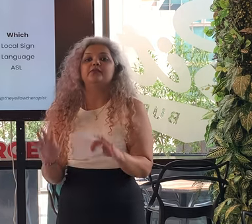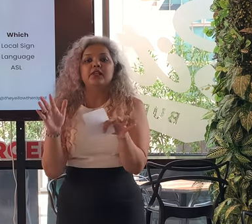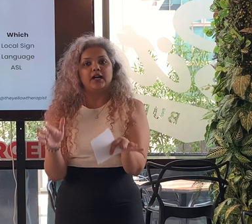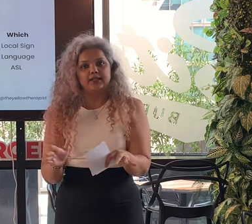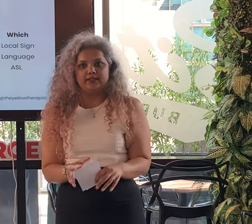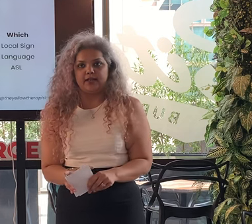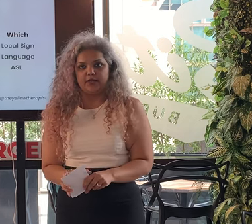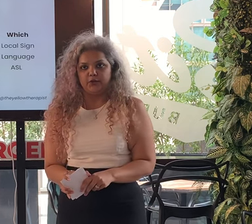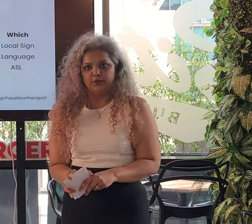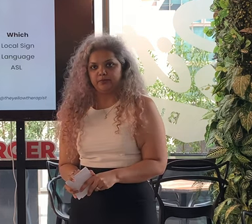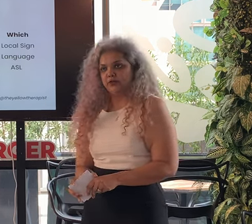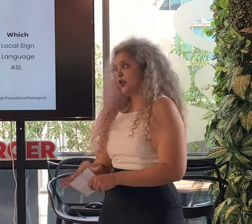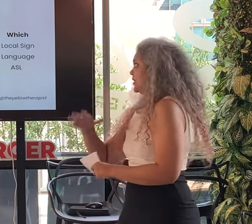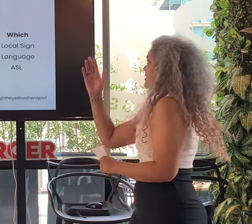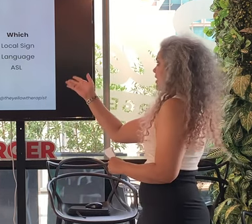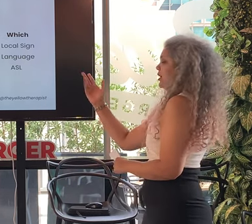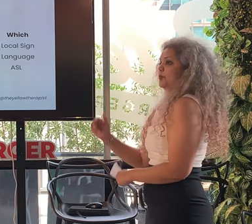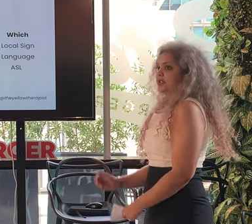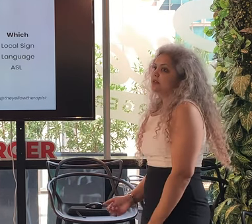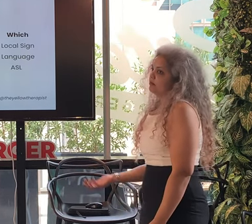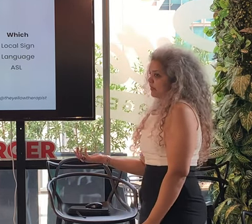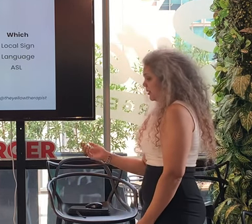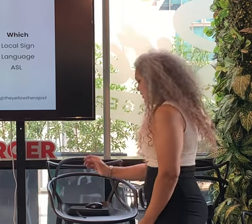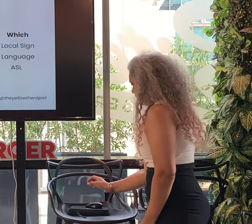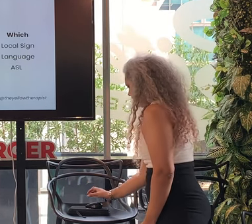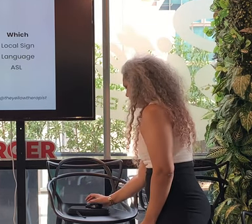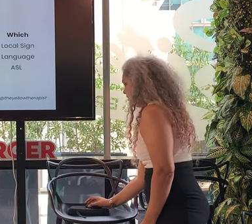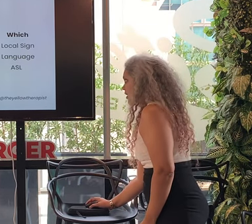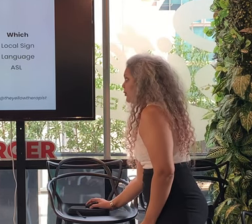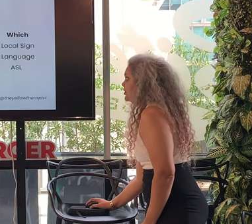will understand you. So you can start with American Sign Language.